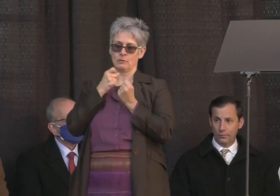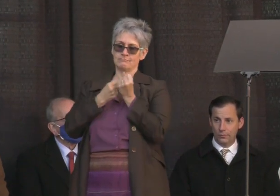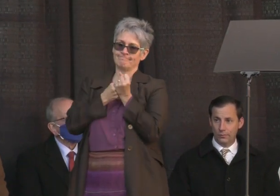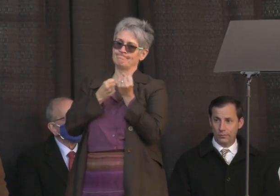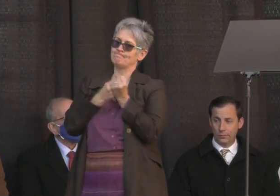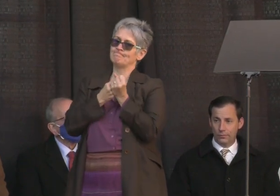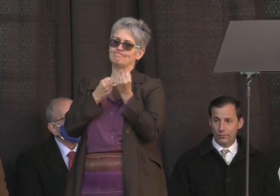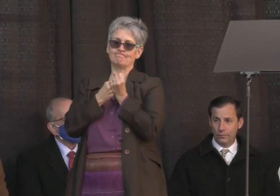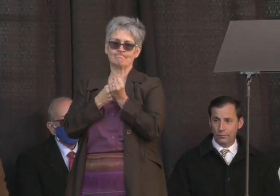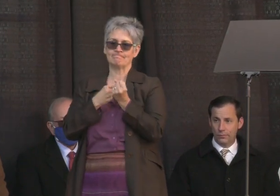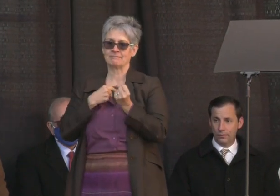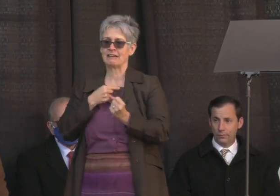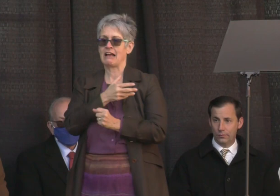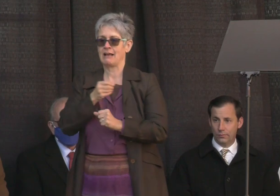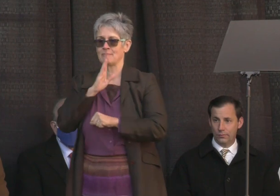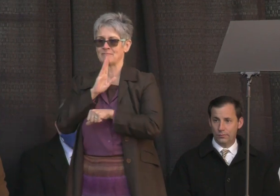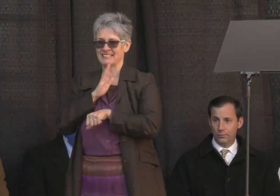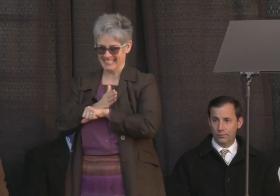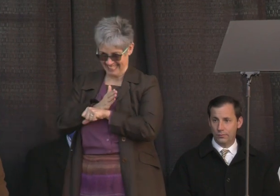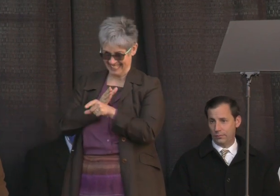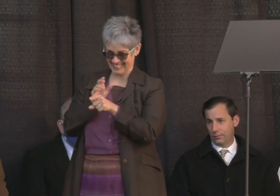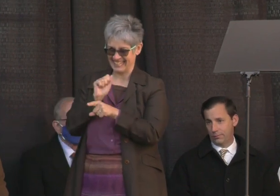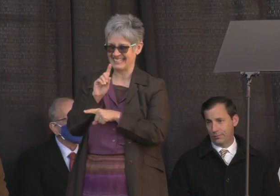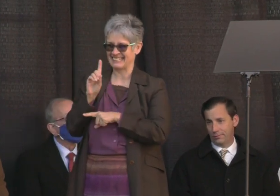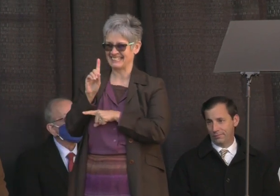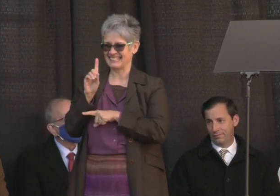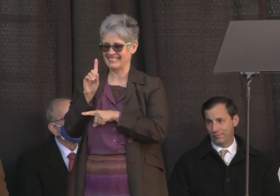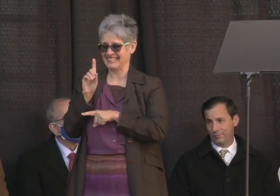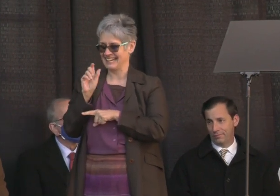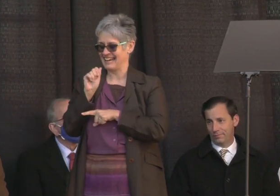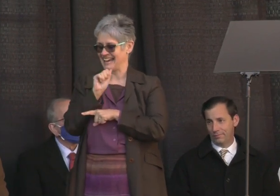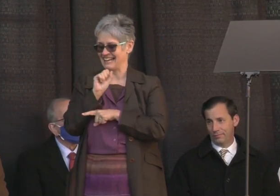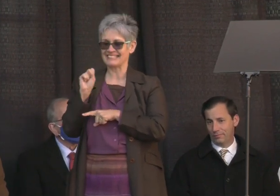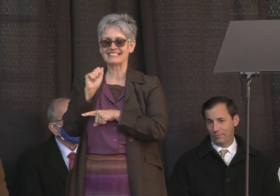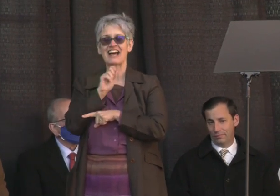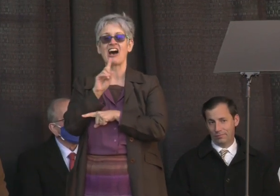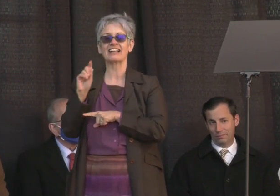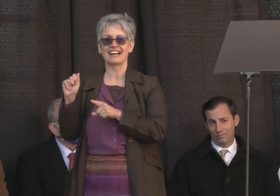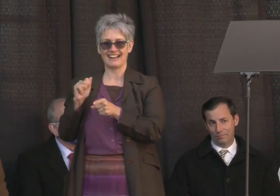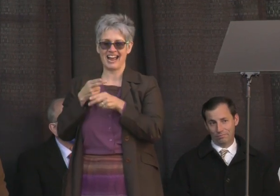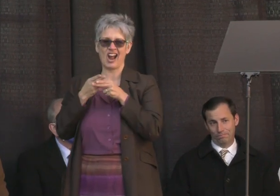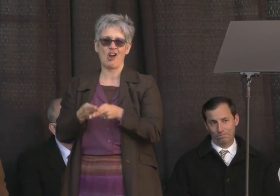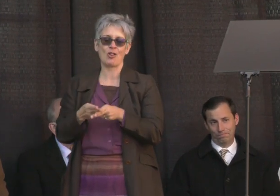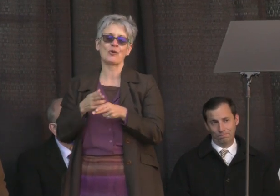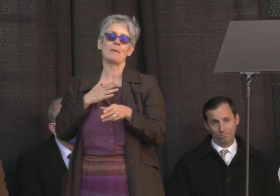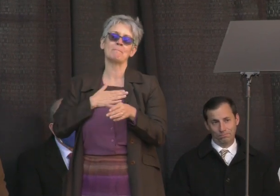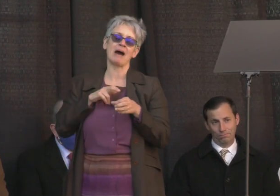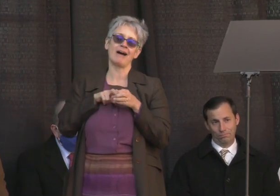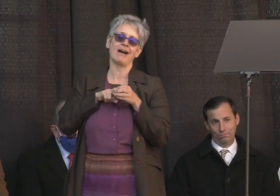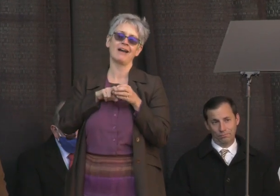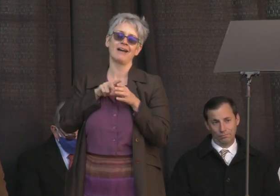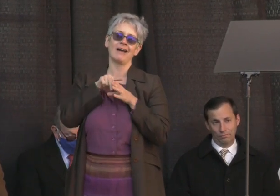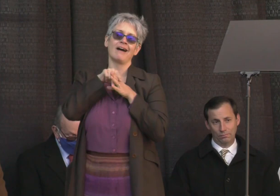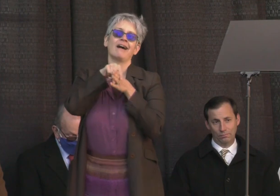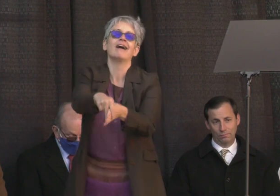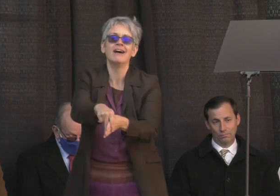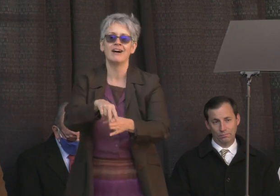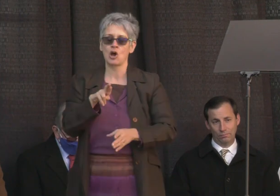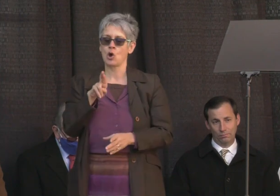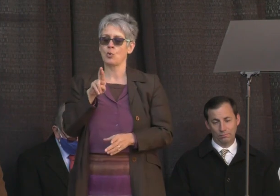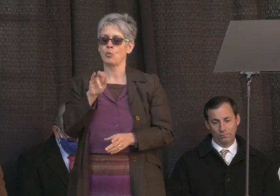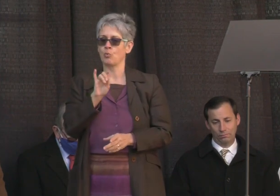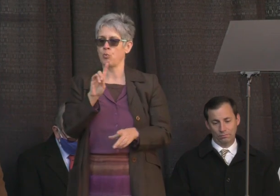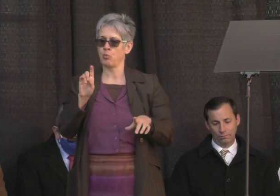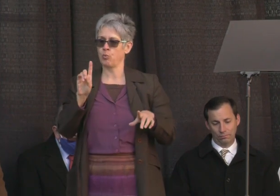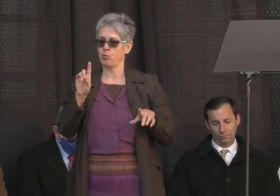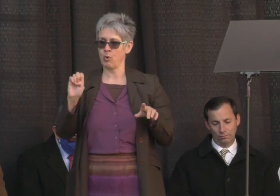then my daughter, Asada, who I just call my ride or die chick. I get to call her that. And so I'm forever thankful